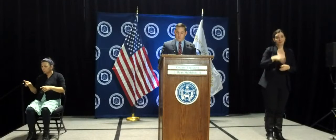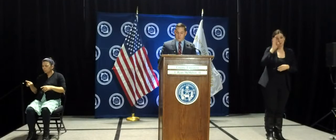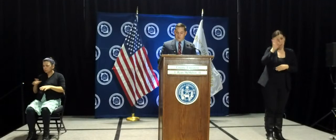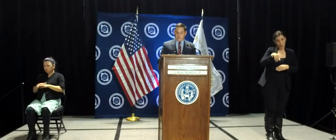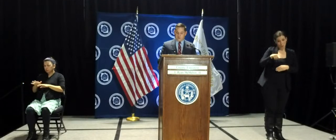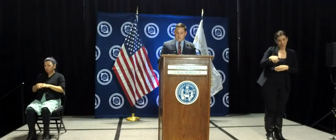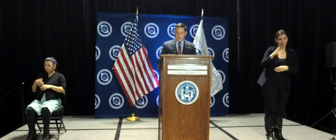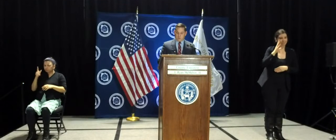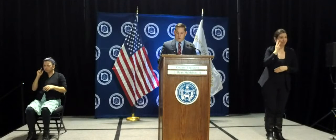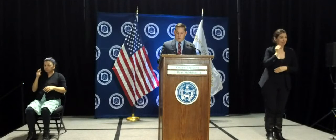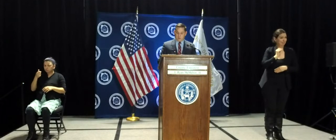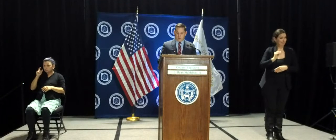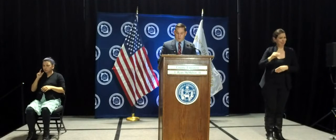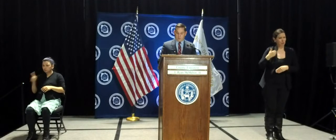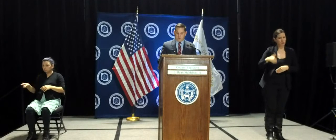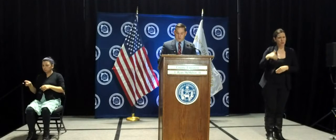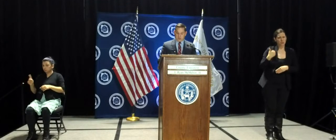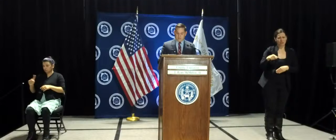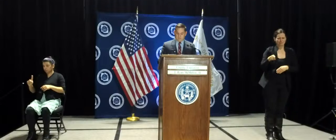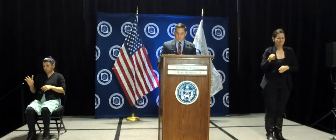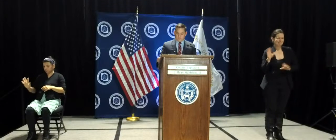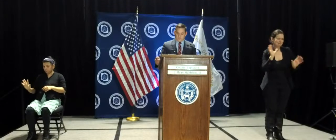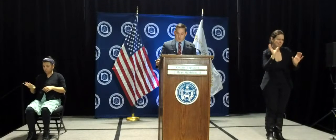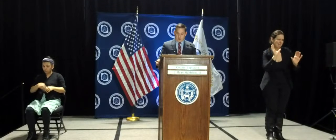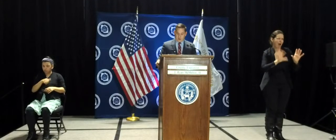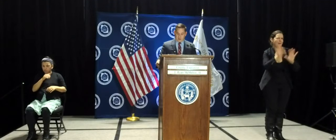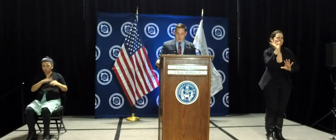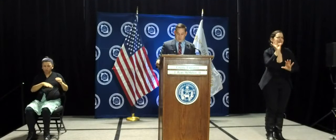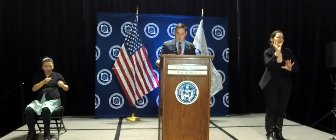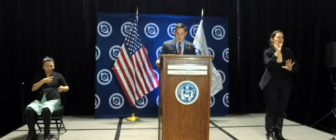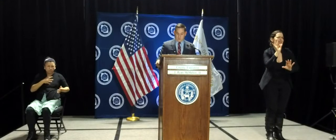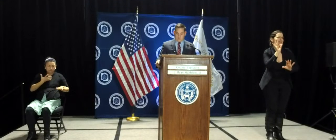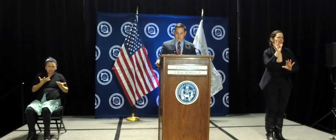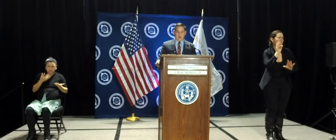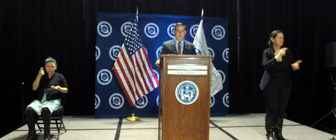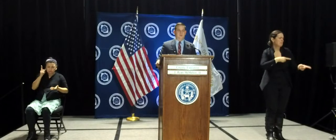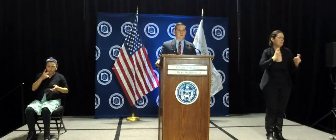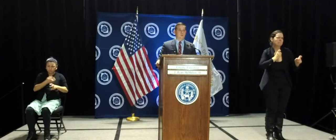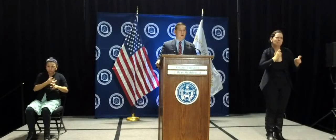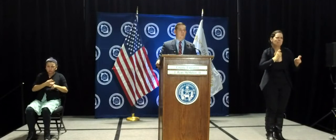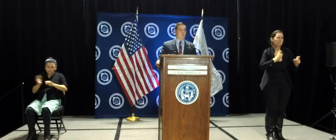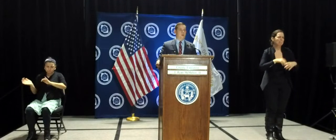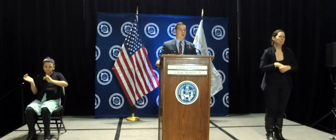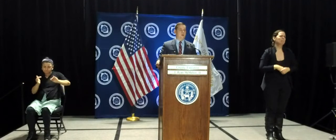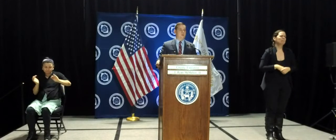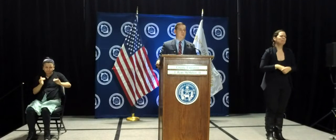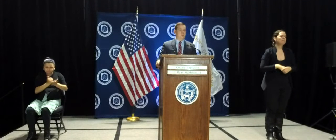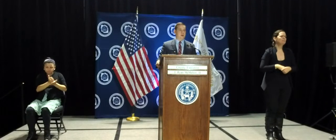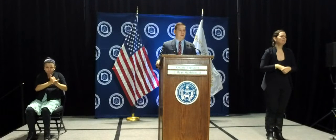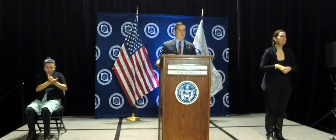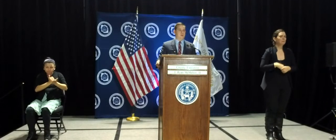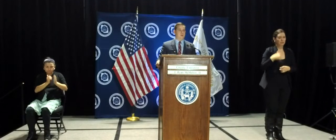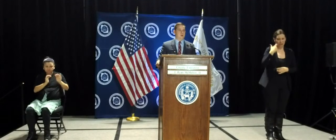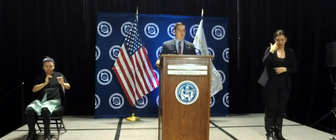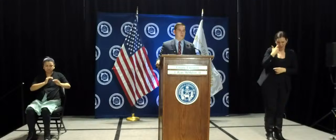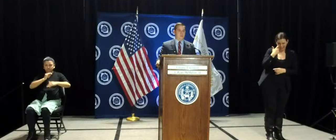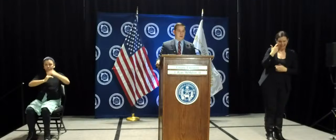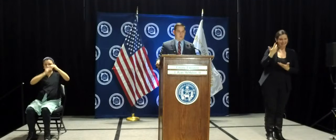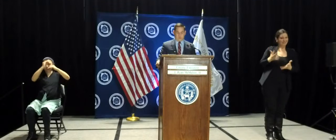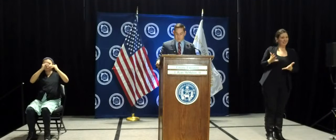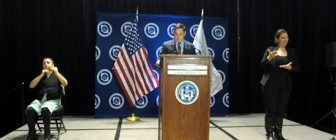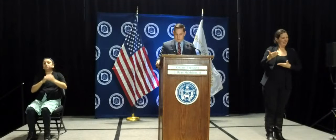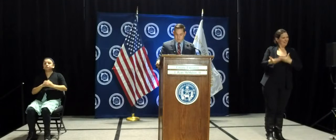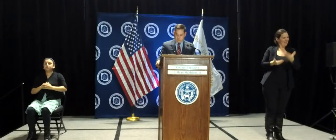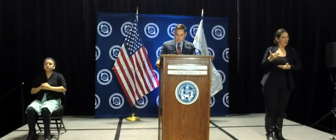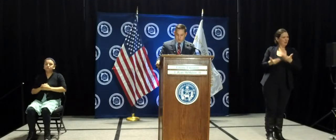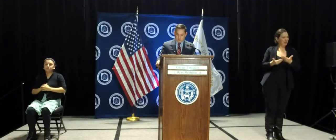end of the week we expect to be a well-oiled machine. And then we're starting to prepare and plan heavily with the